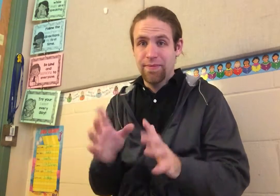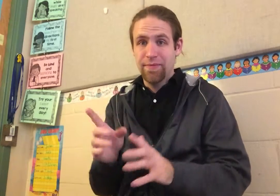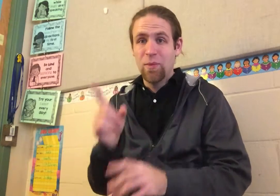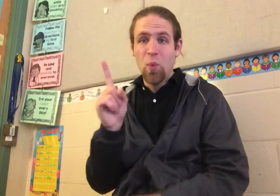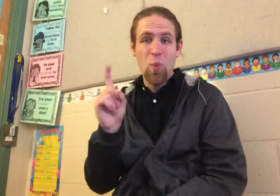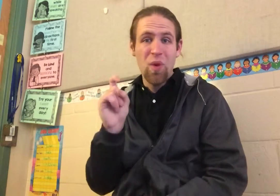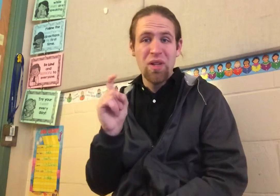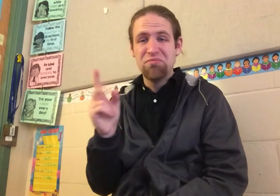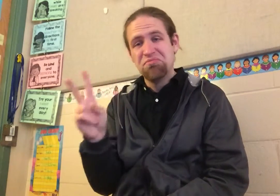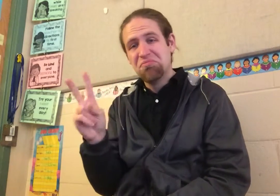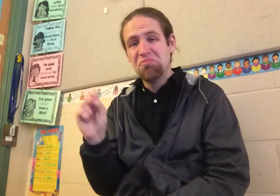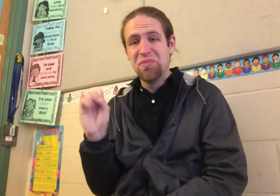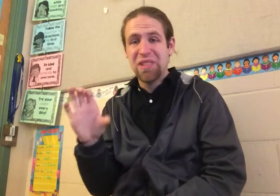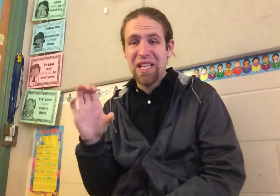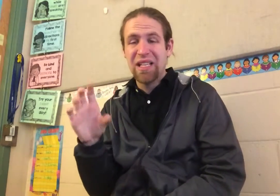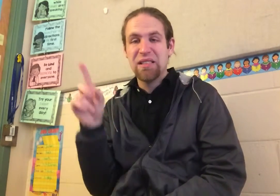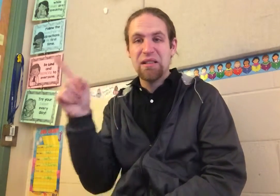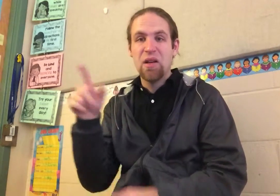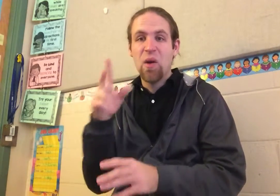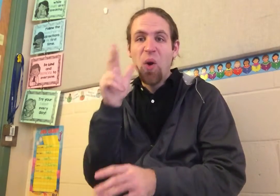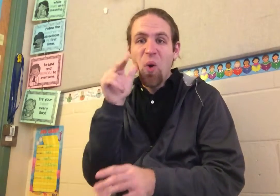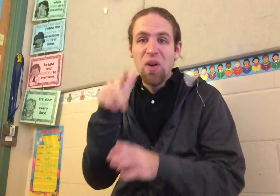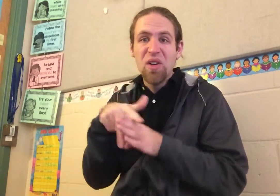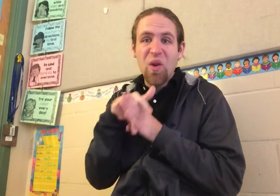becomes a horse and rider, rising and falling,